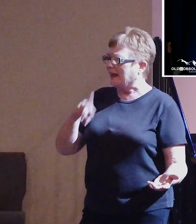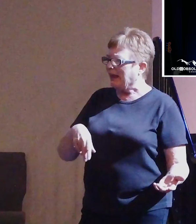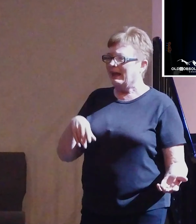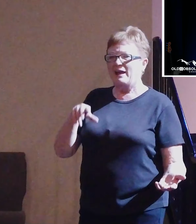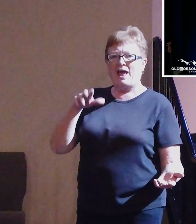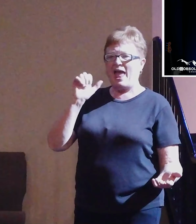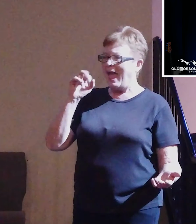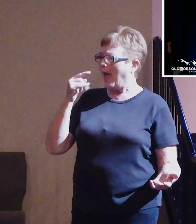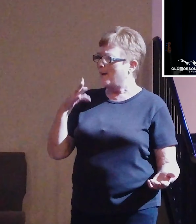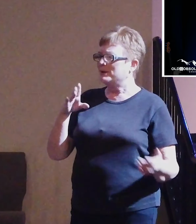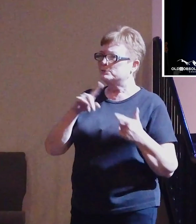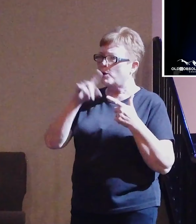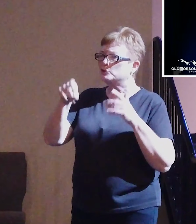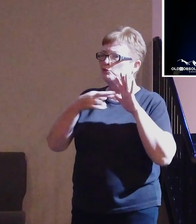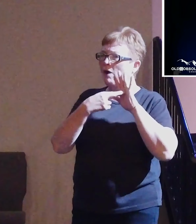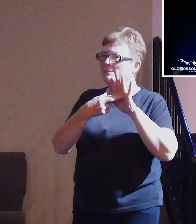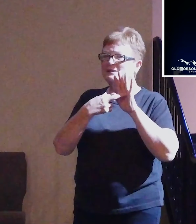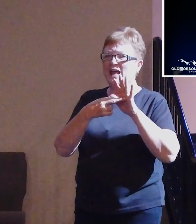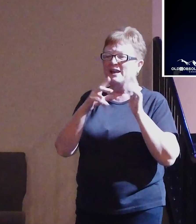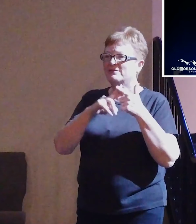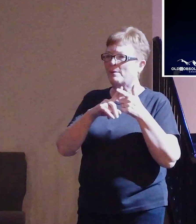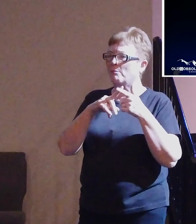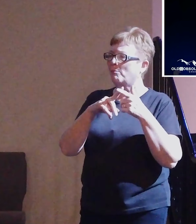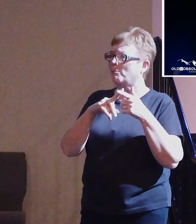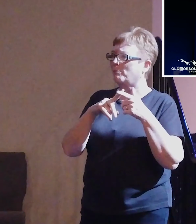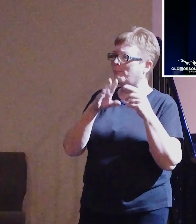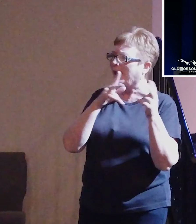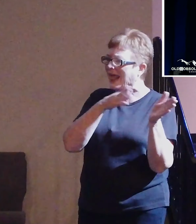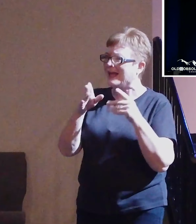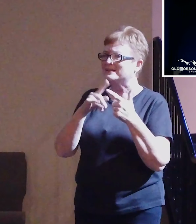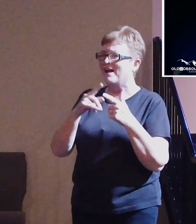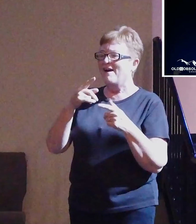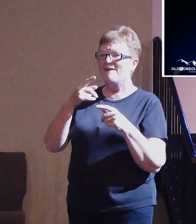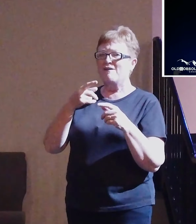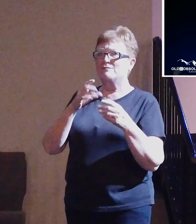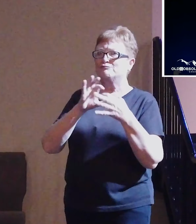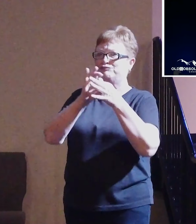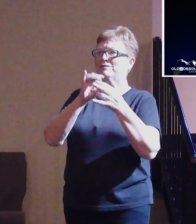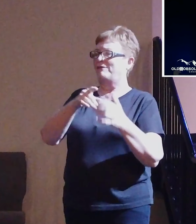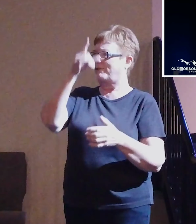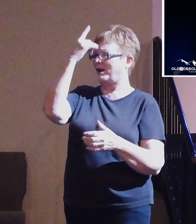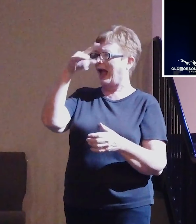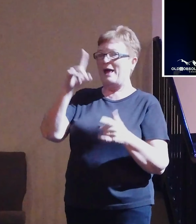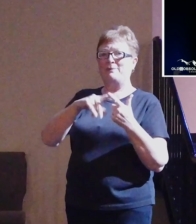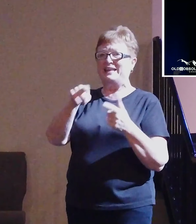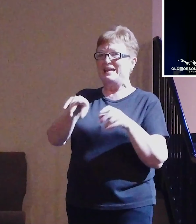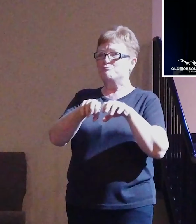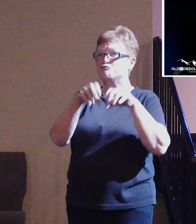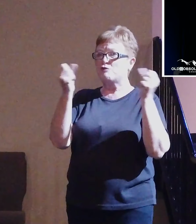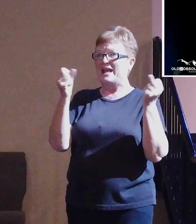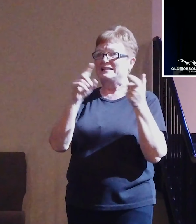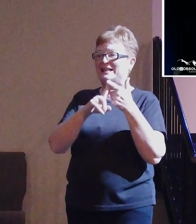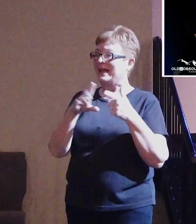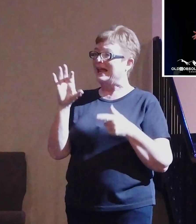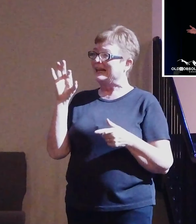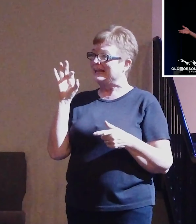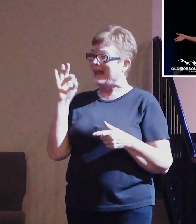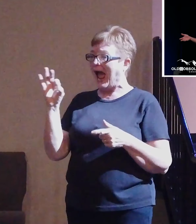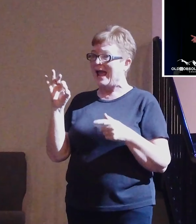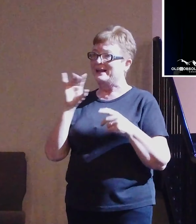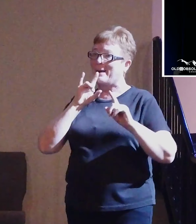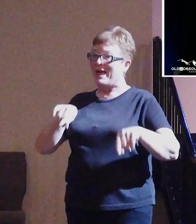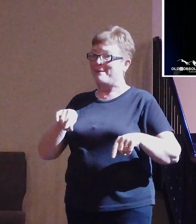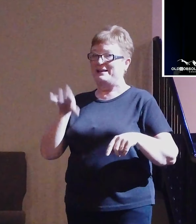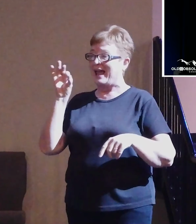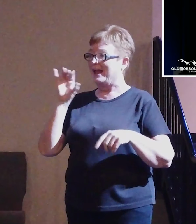who's supposed to represent the purposes and plans of God, breaks the ninth commandment in order to procure for